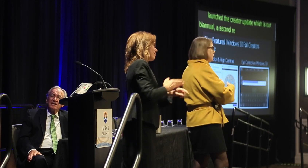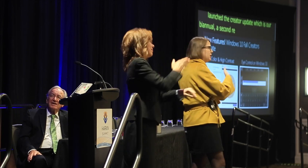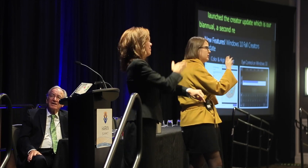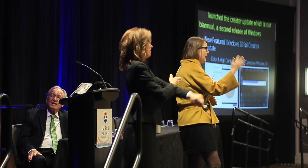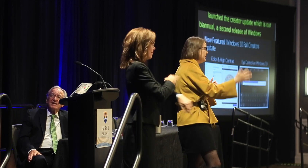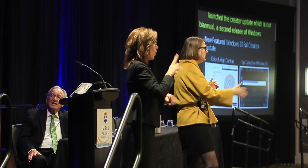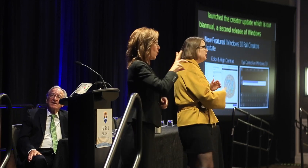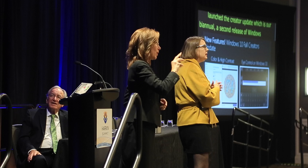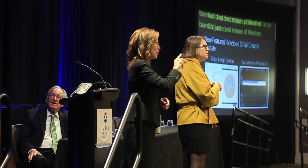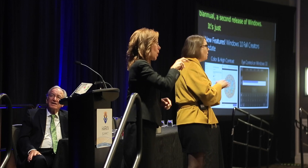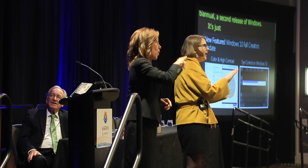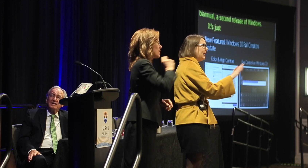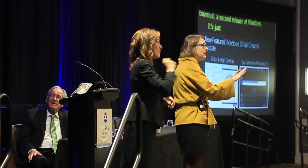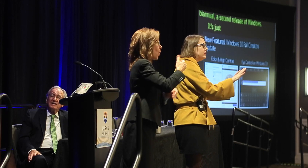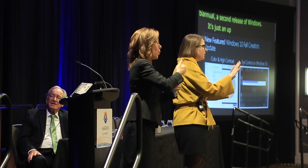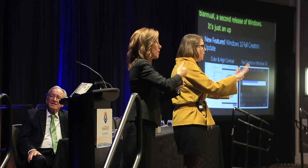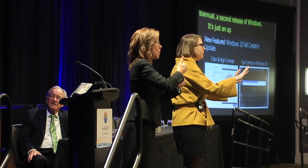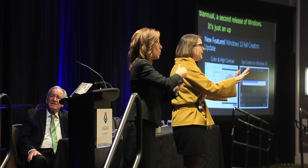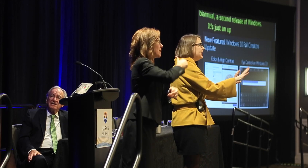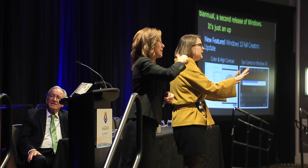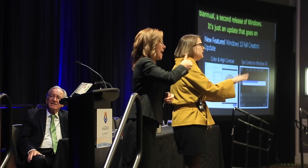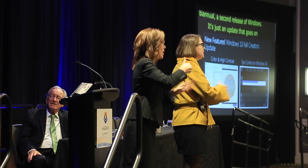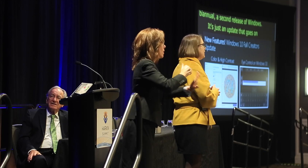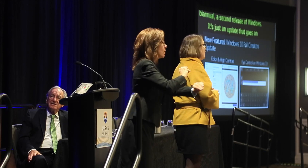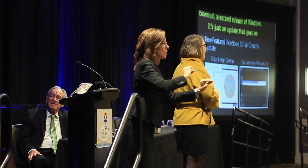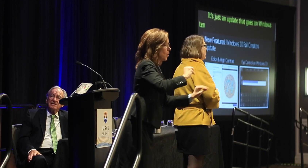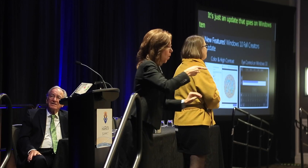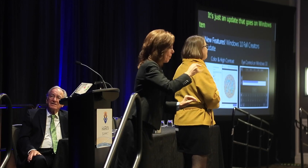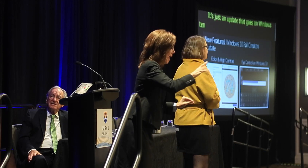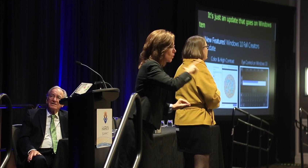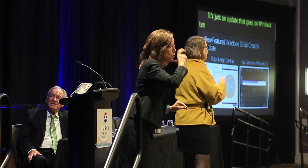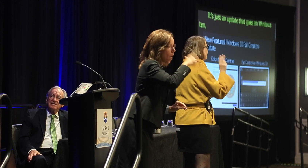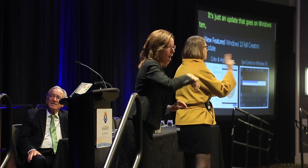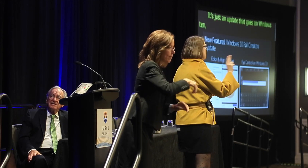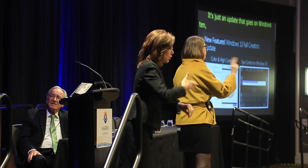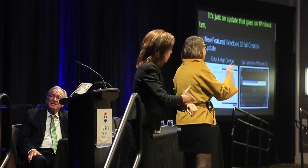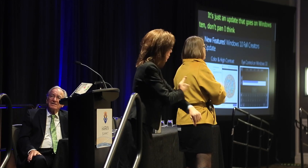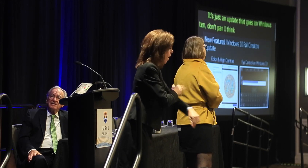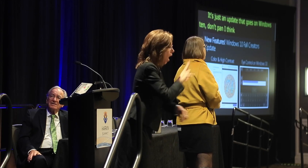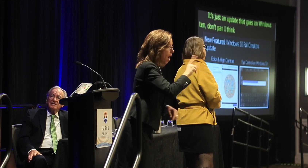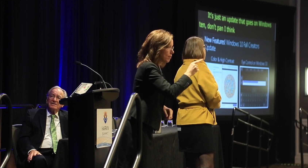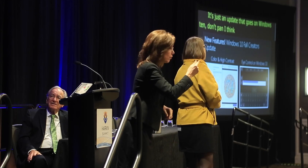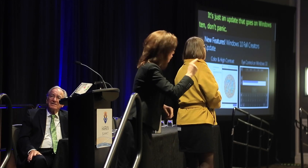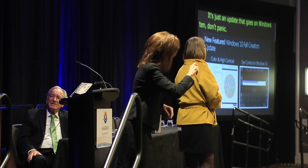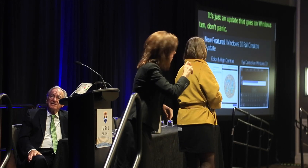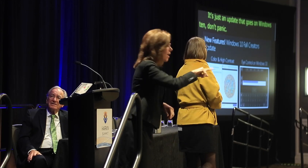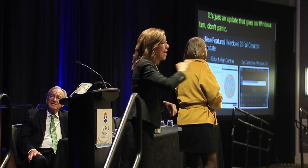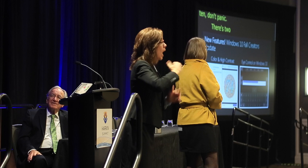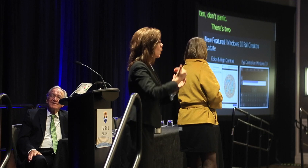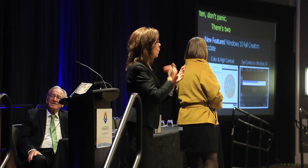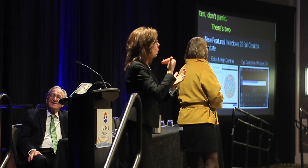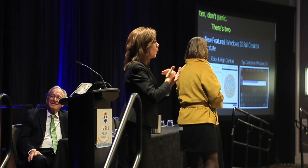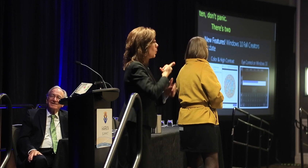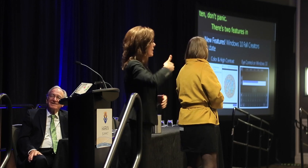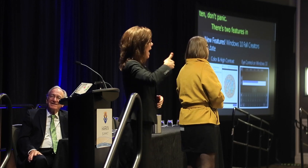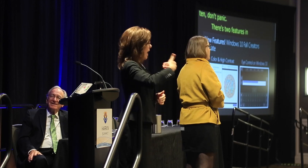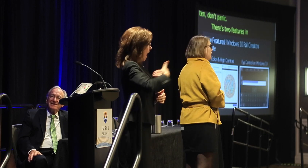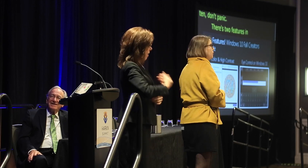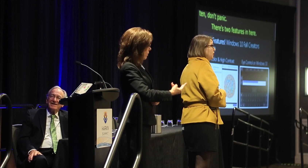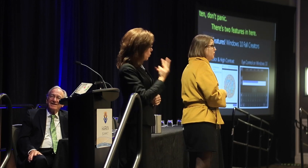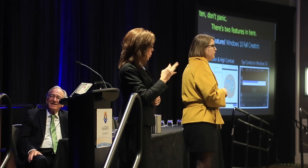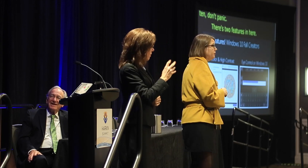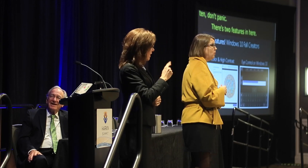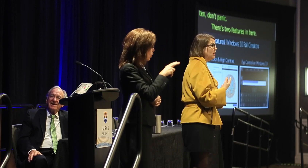that goes on to Windows 10. Don't panic, there's no upgrade needed. There's two features in here that